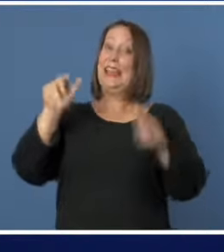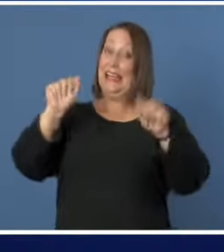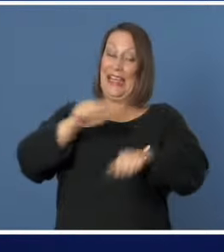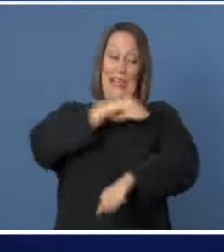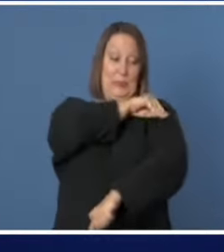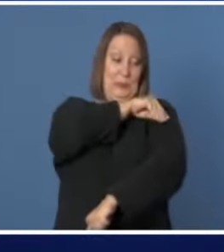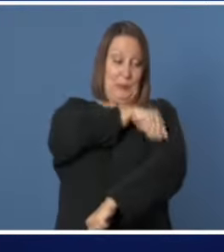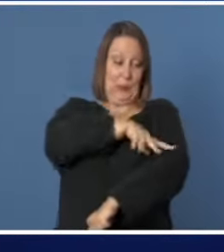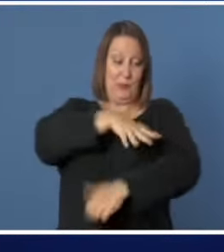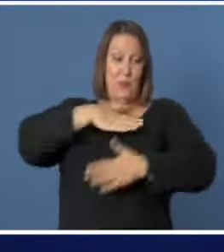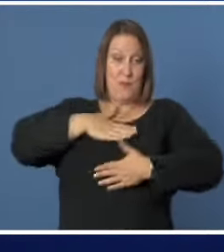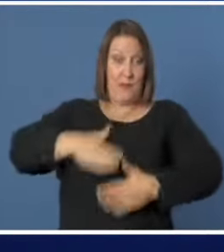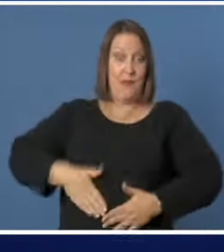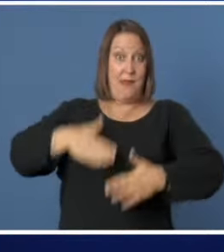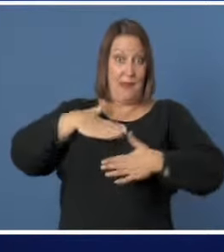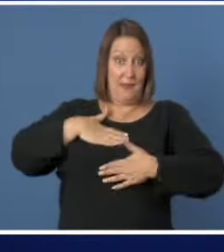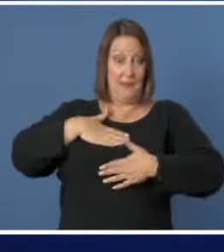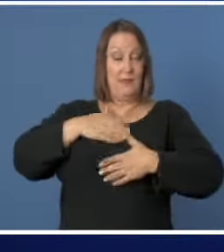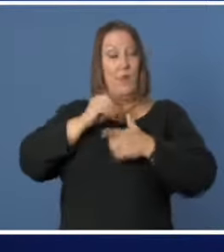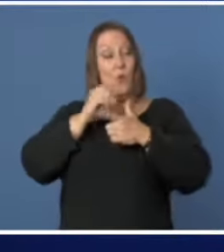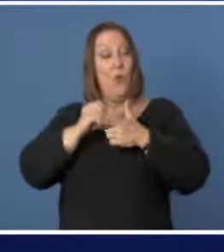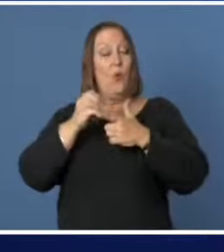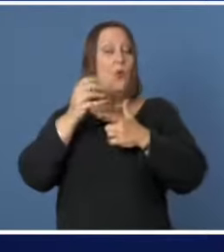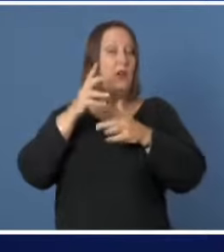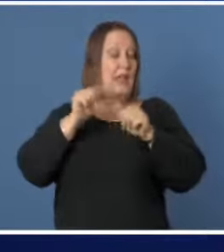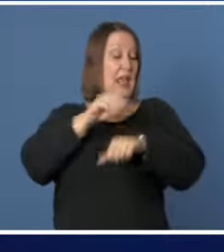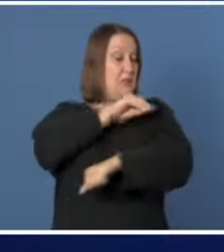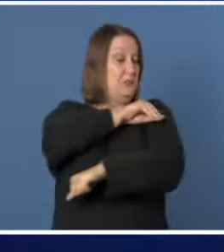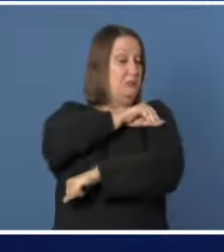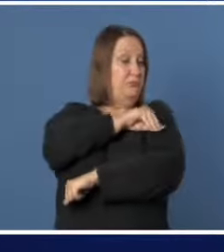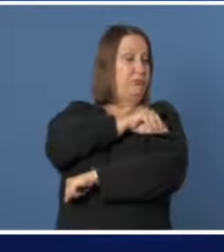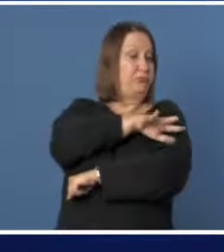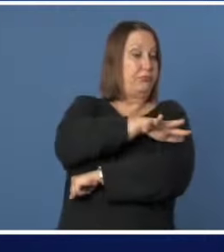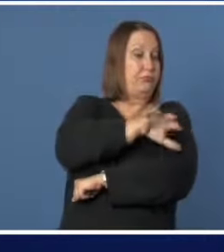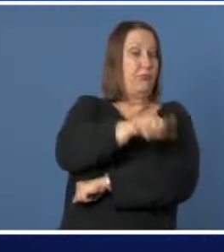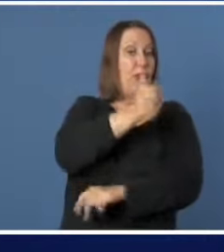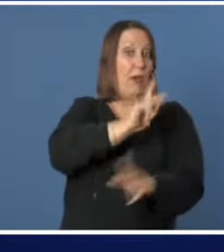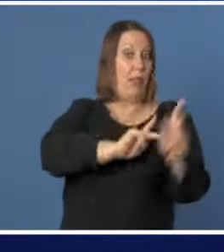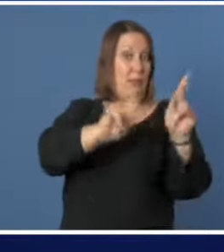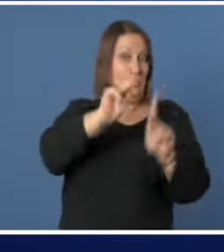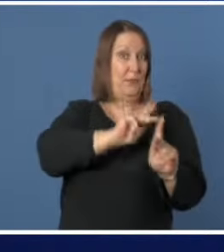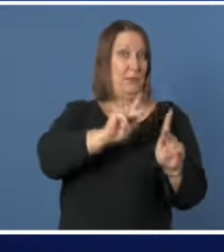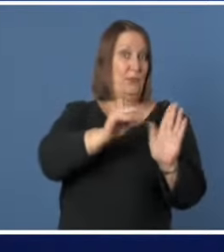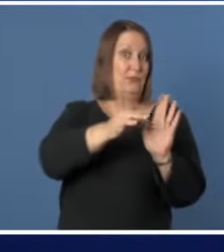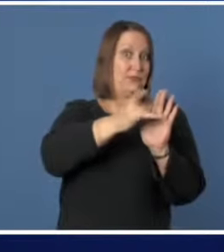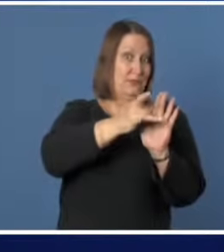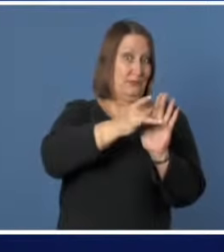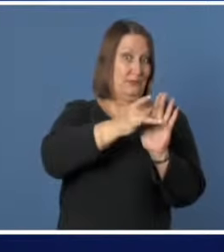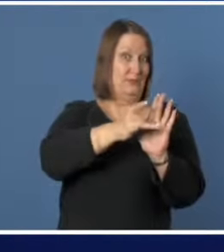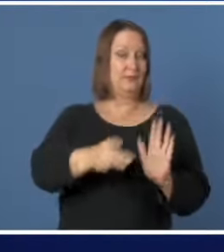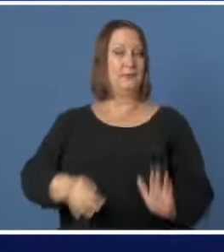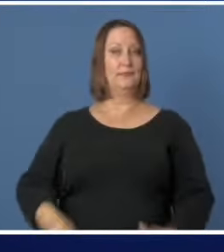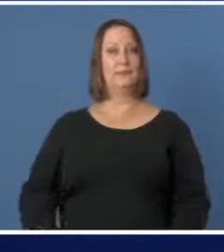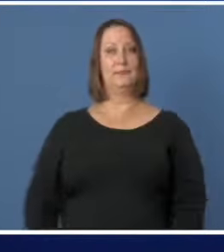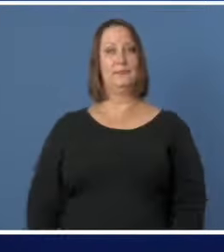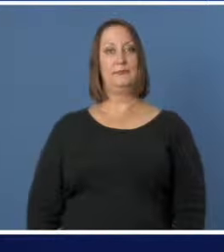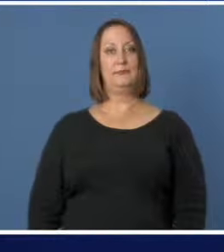that can spread to other parts of the body or to other people from the vaccination site.